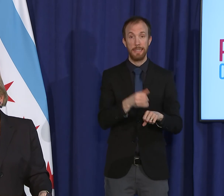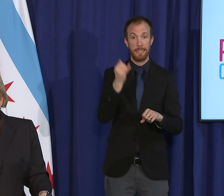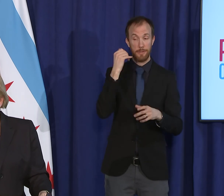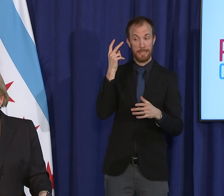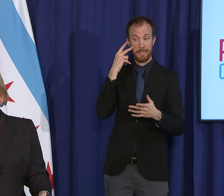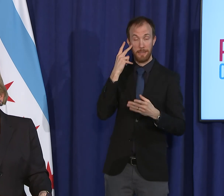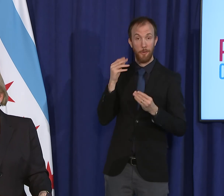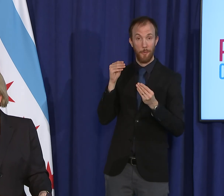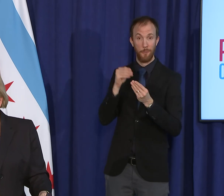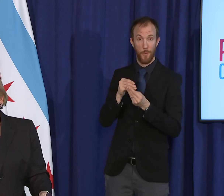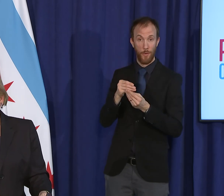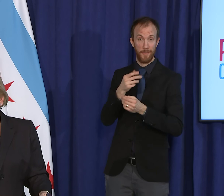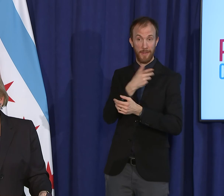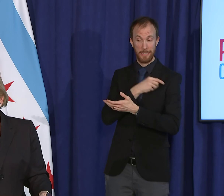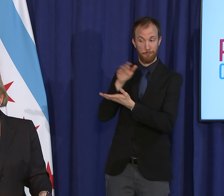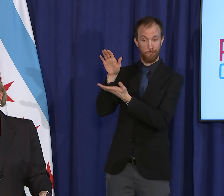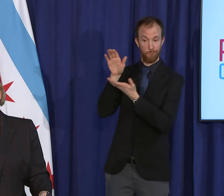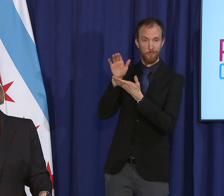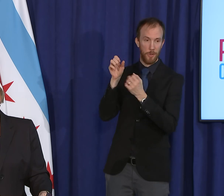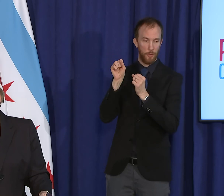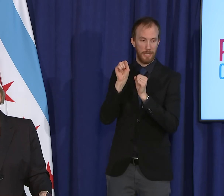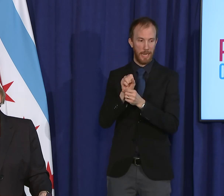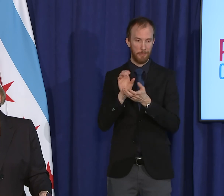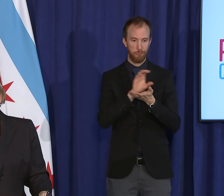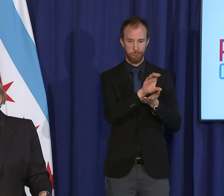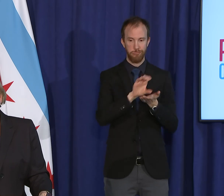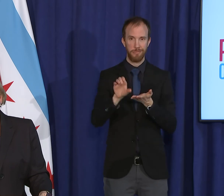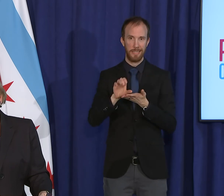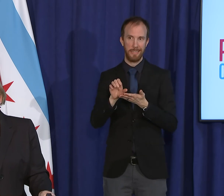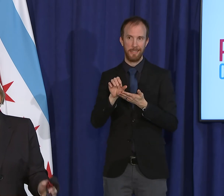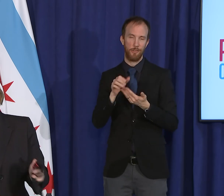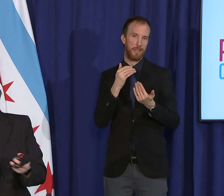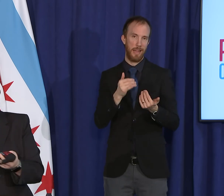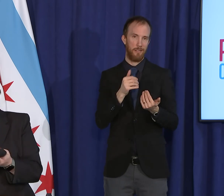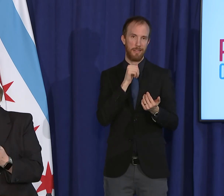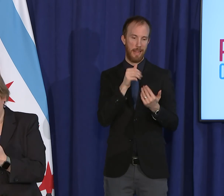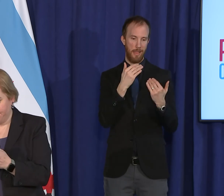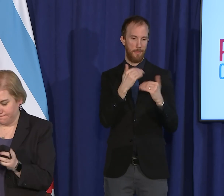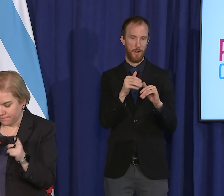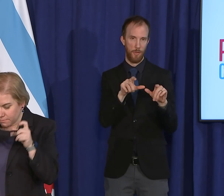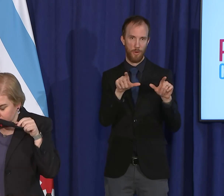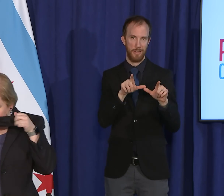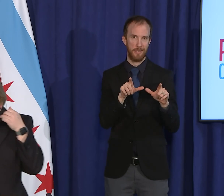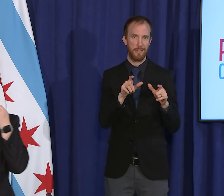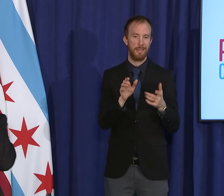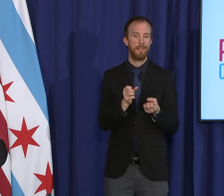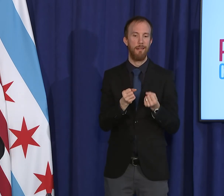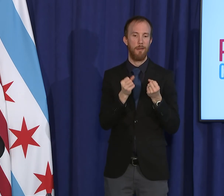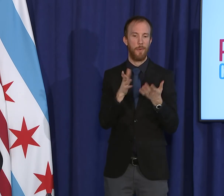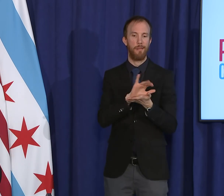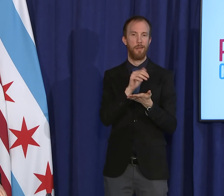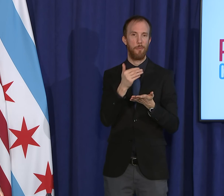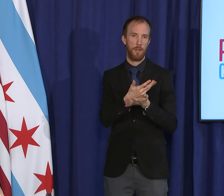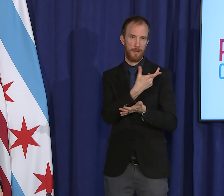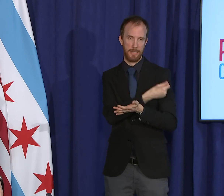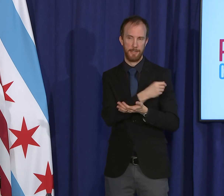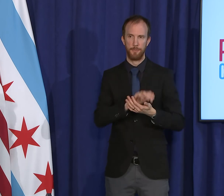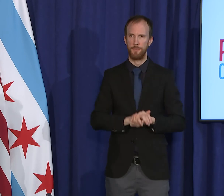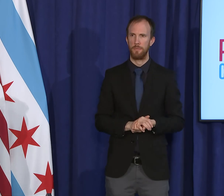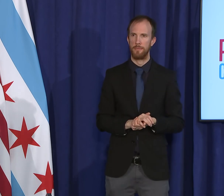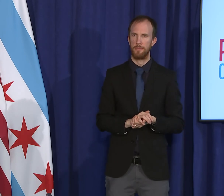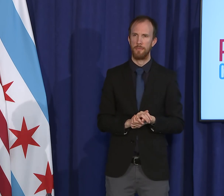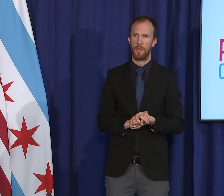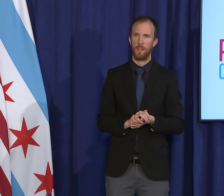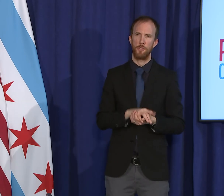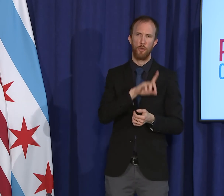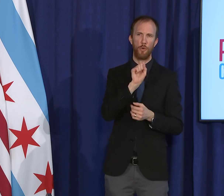have locations or capacity to vaccinate. It's just been the amount of vaccine holding us back. Thank you. Off topic, Mayor, a question about the hunger strike